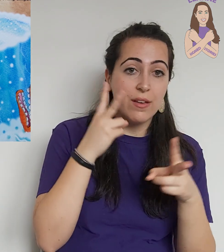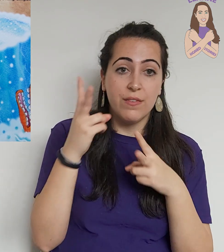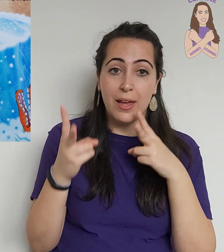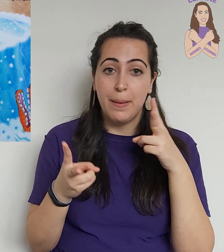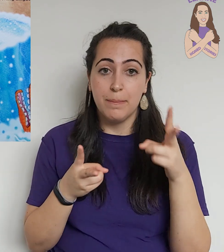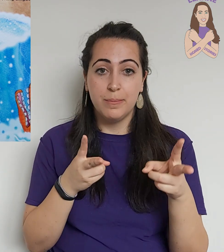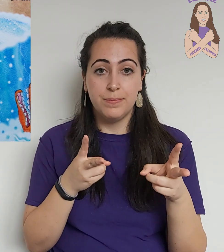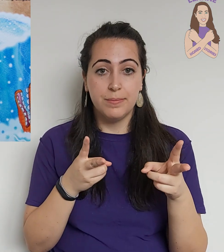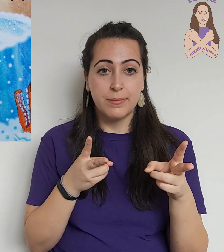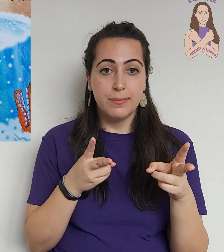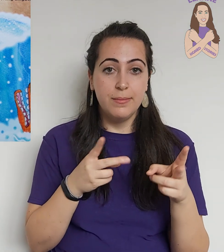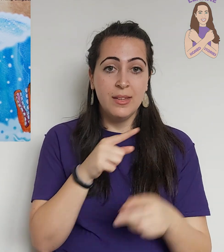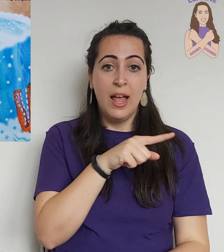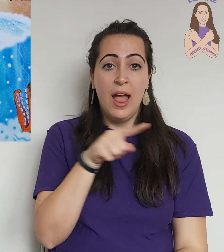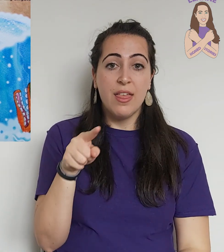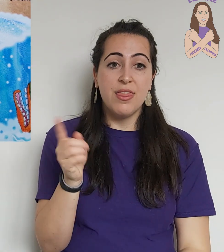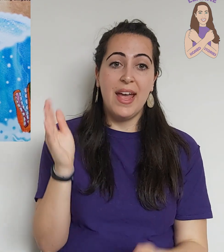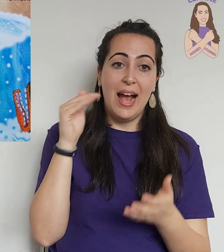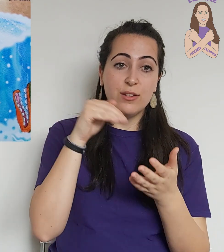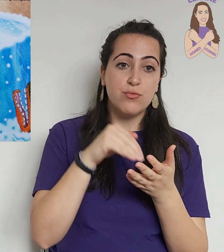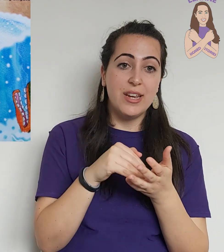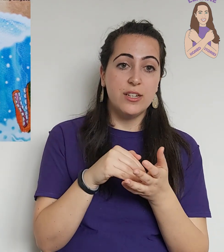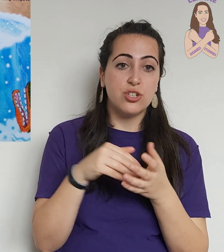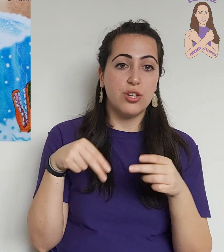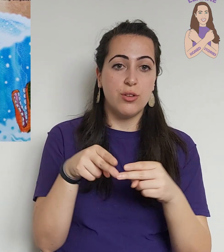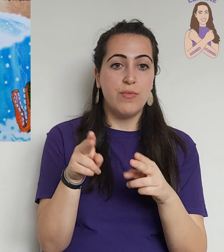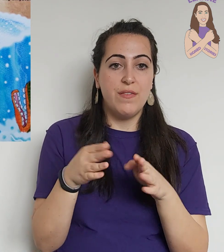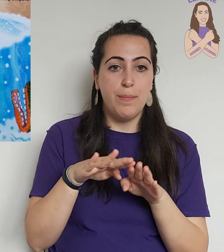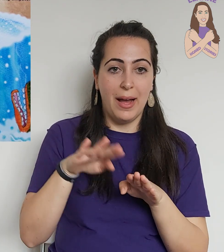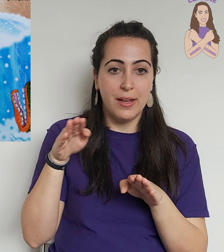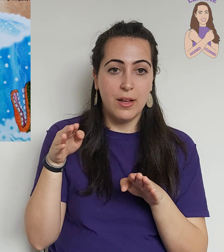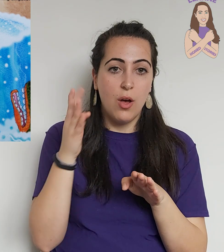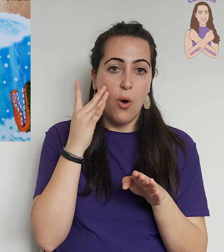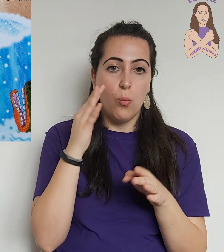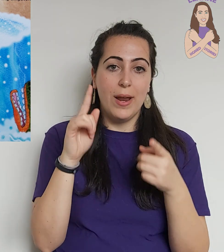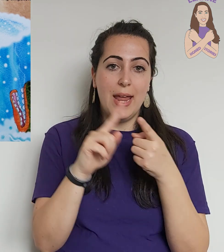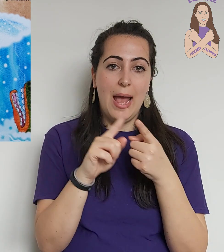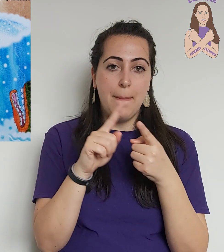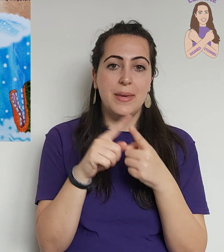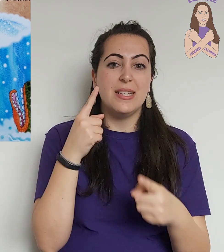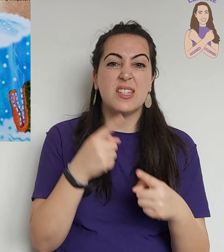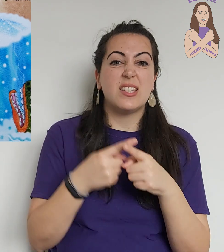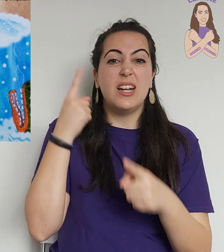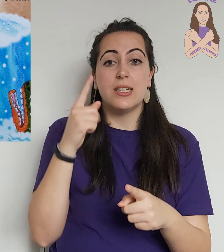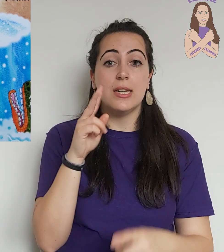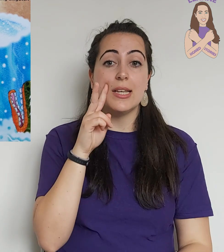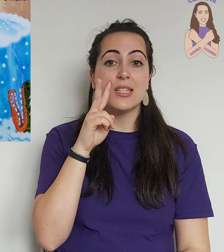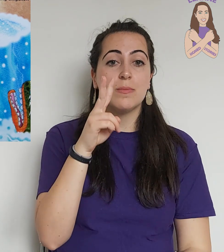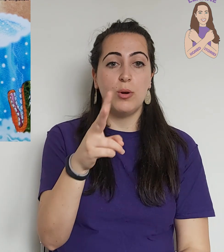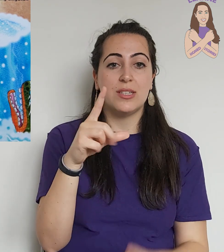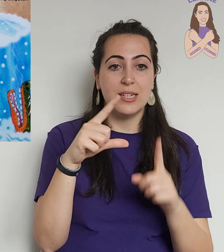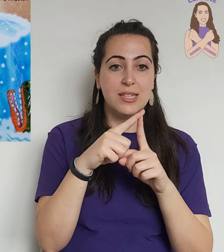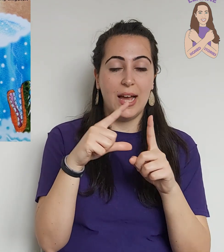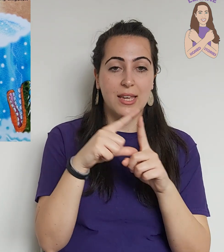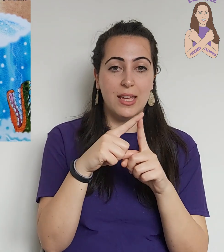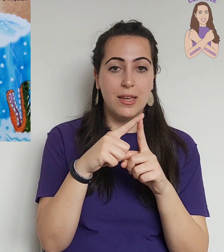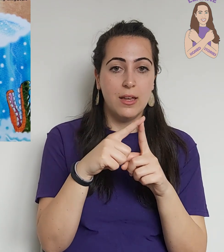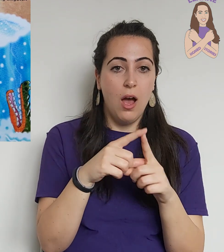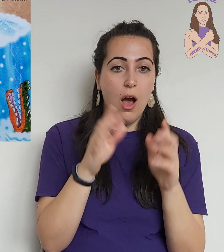him. They had reached the riverbank when Emmy suddenly spotted Dachy.